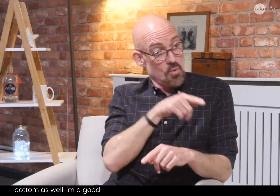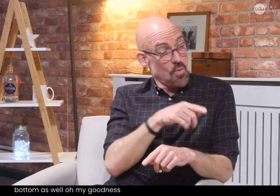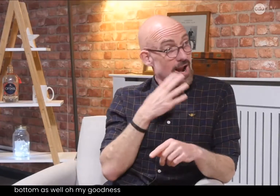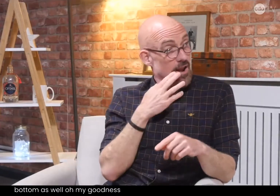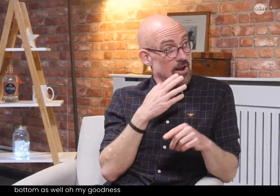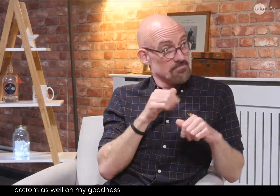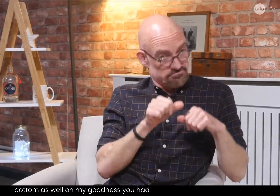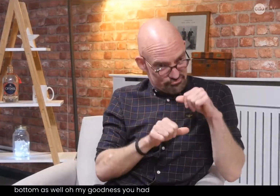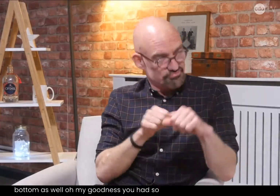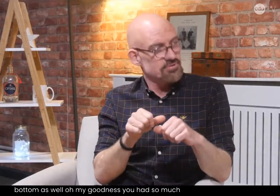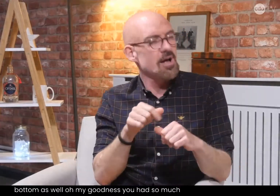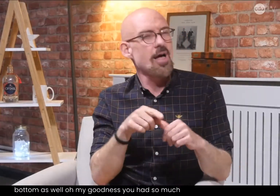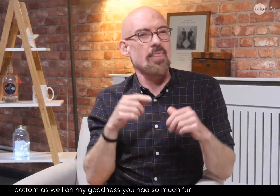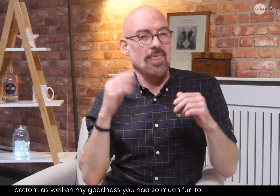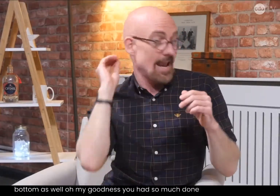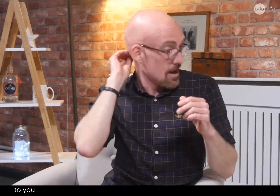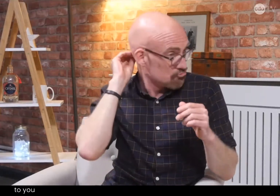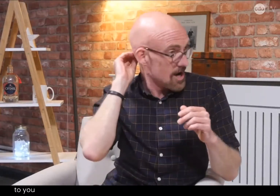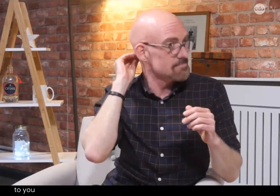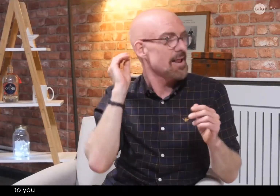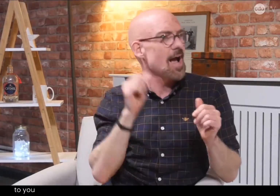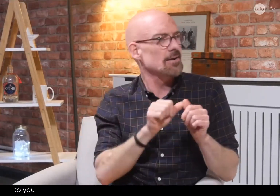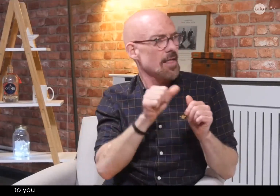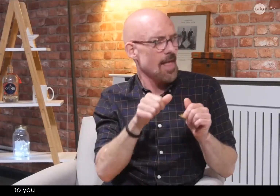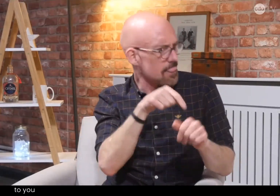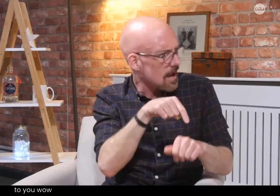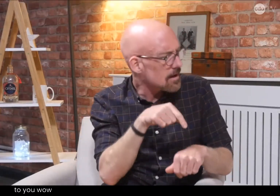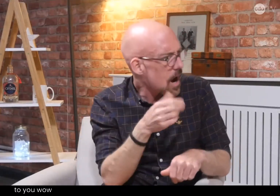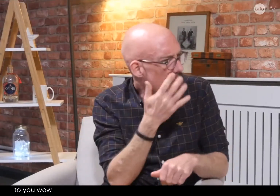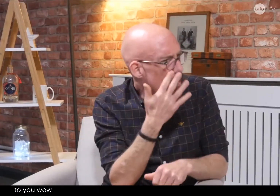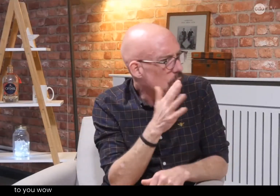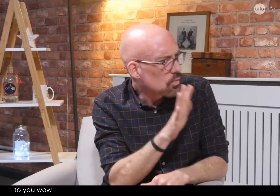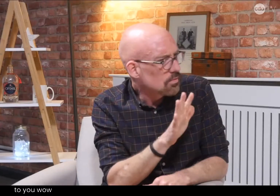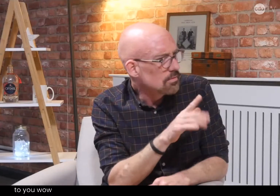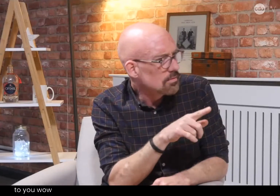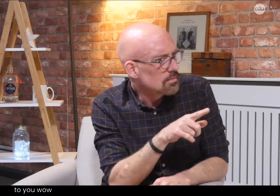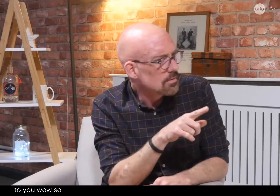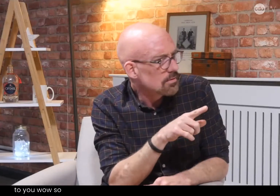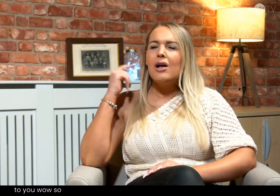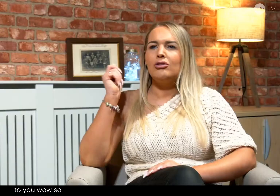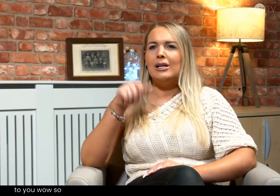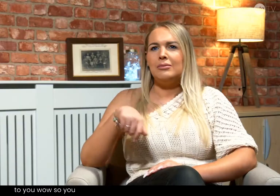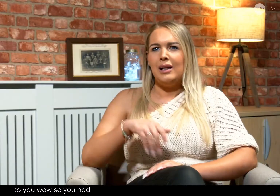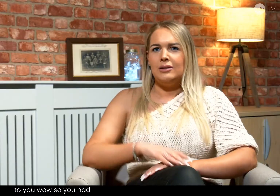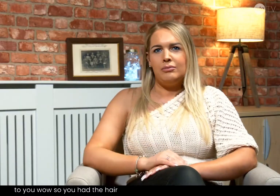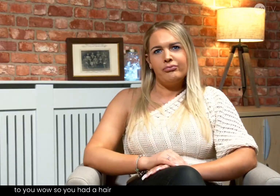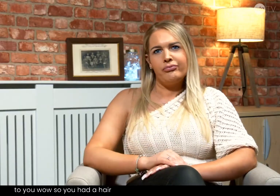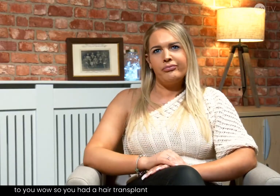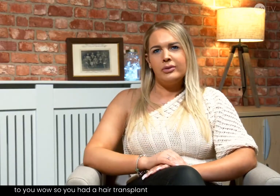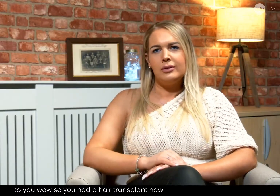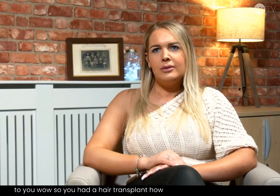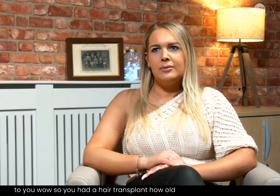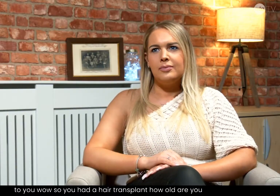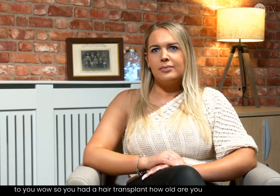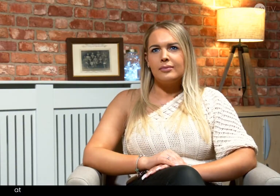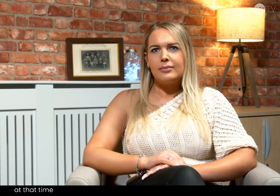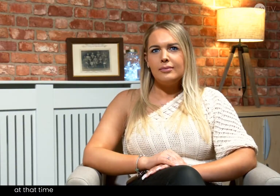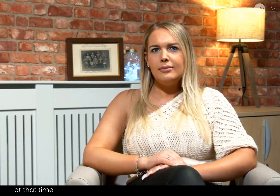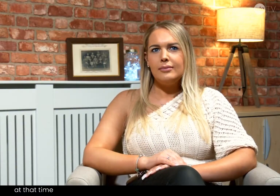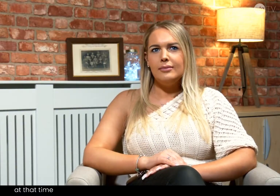you. Wow. So you had the hair transplant. How old were you at that time? I'm trying